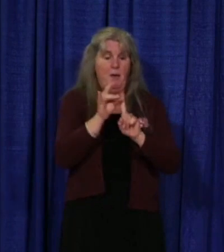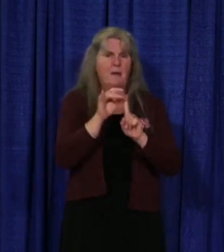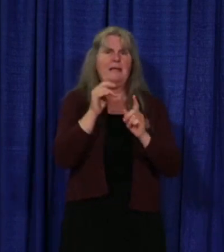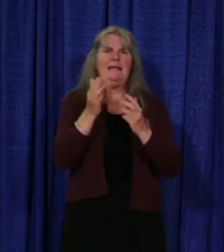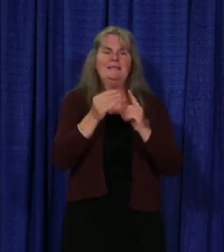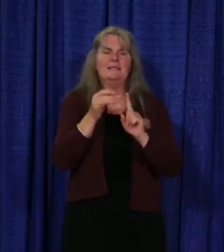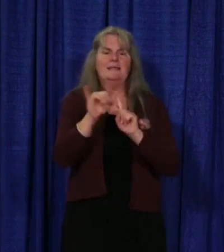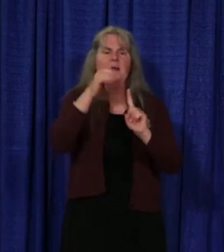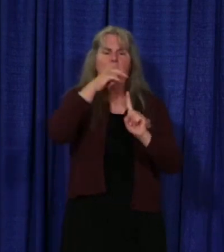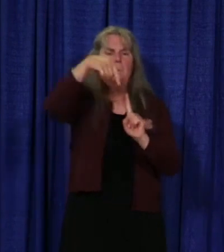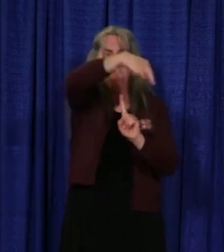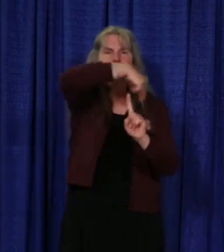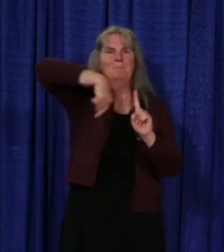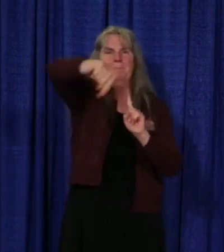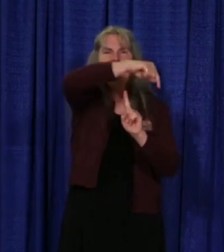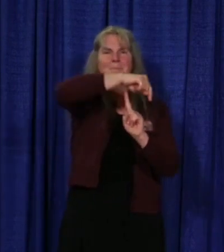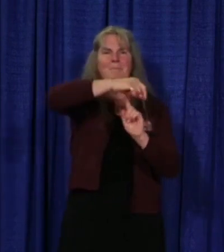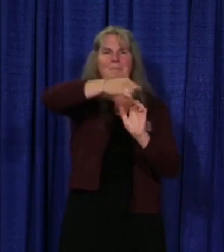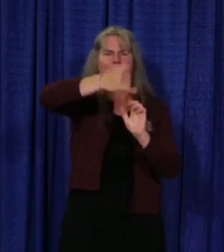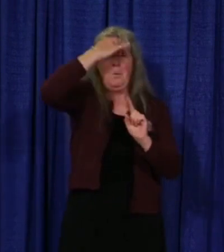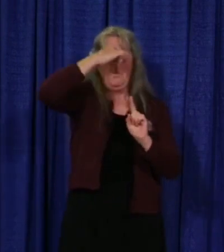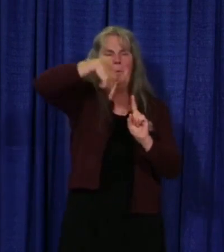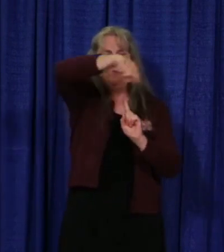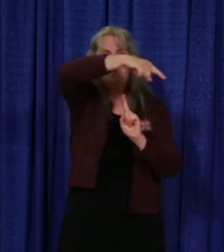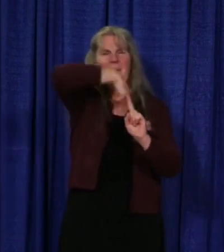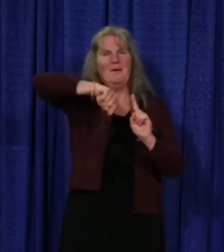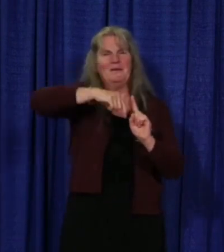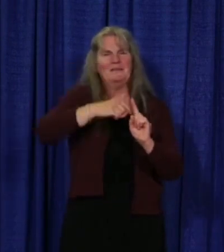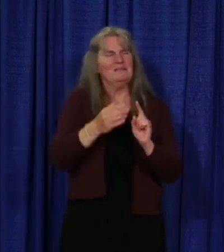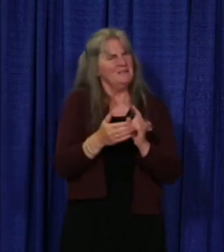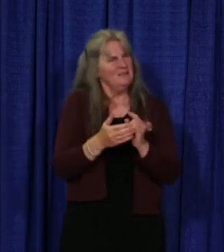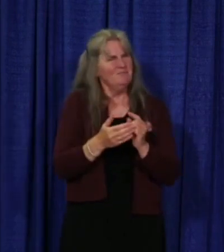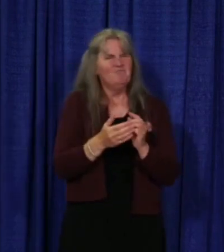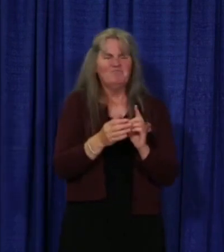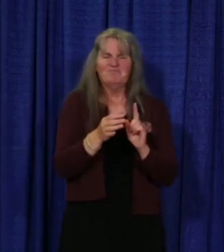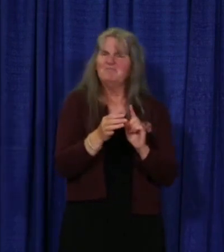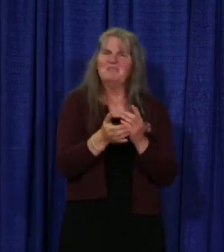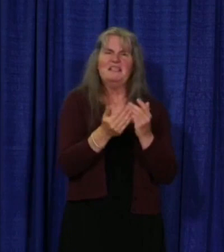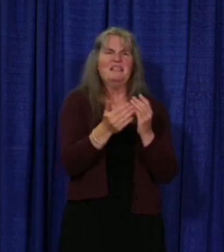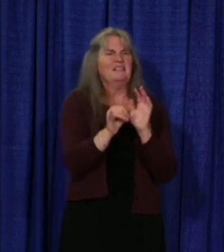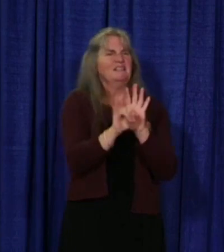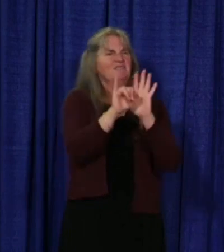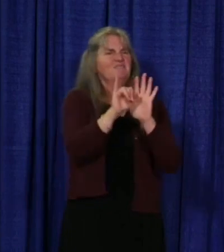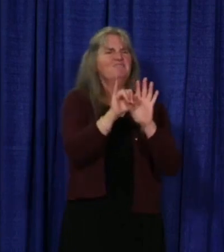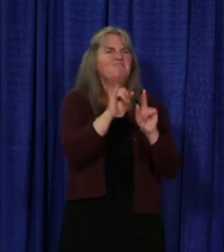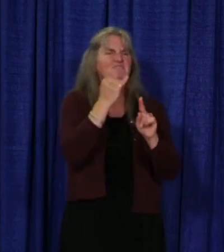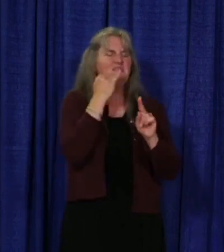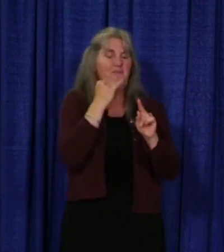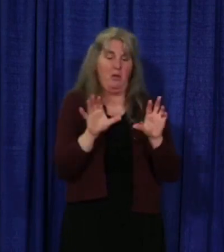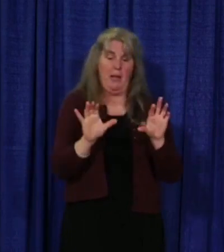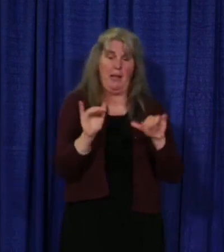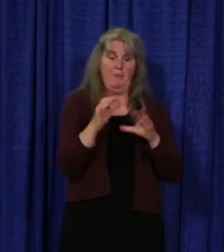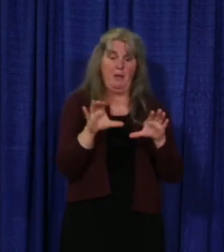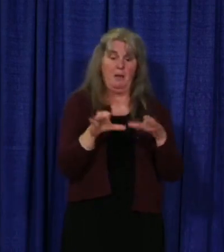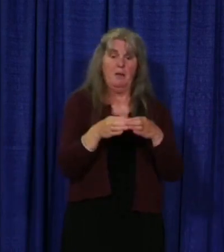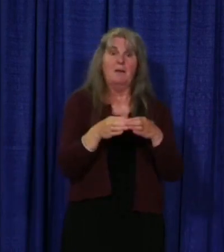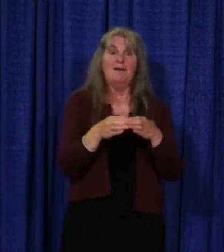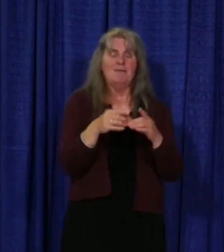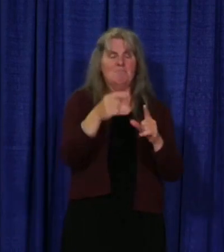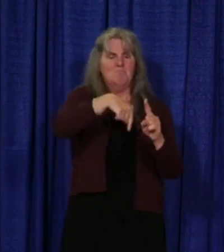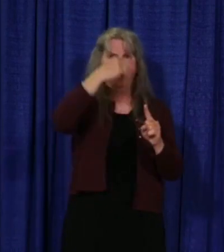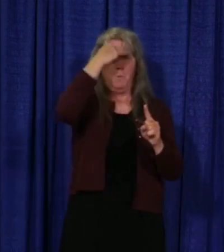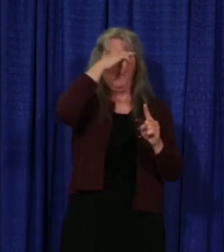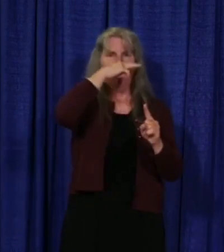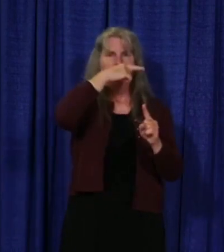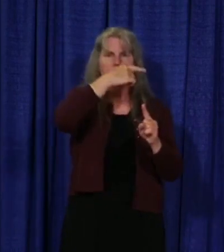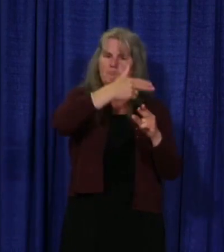a social circle. It's far simpler to trace and isolate COVID-19 if we know who an individual has been in touch